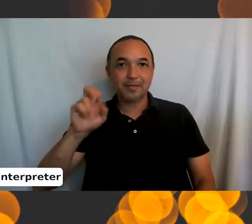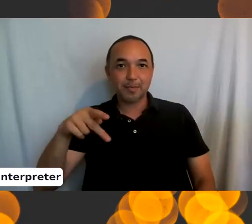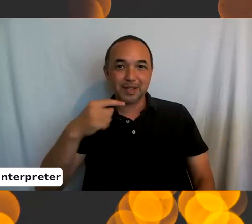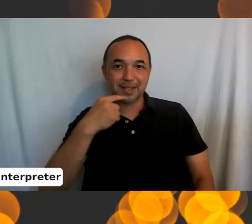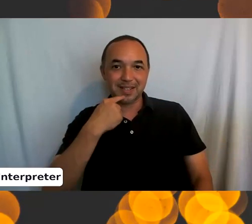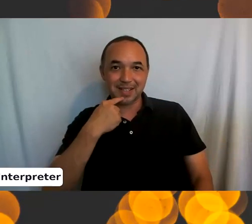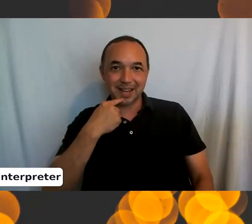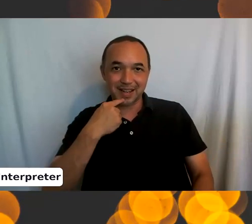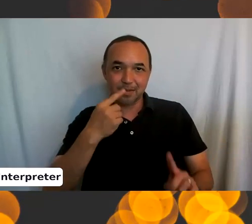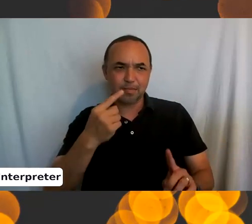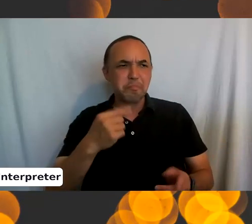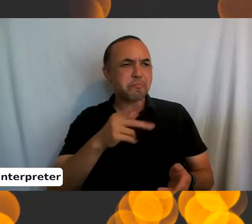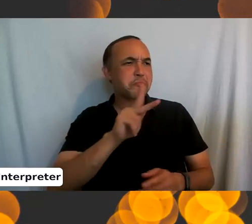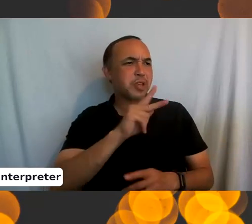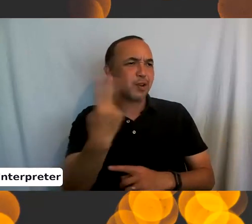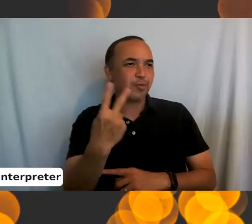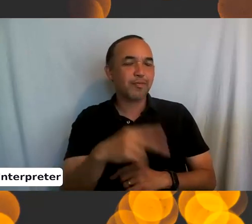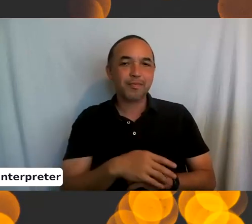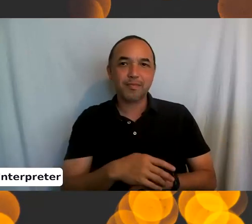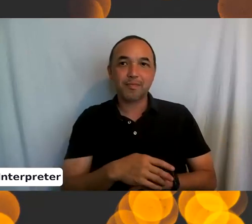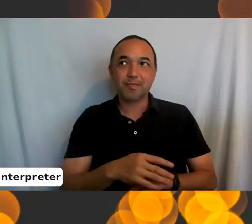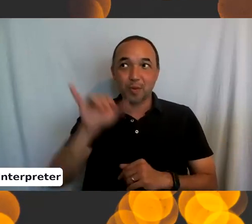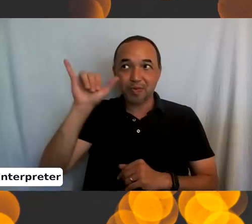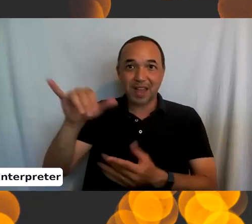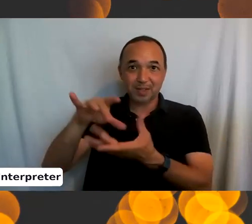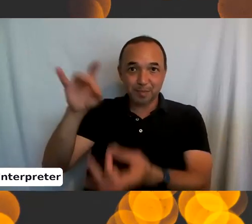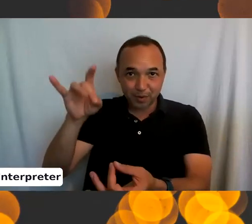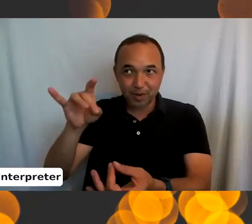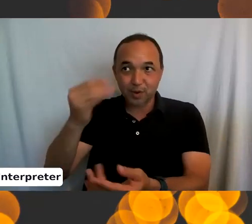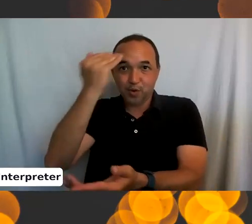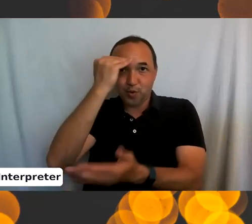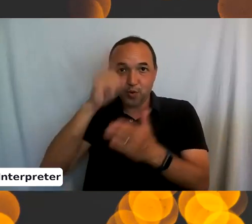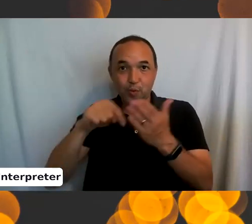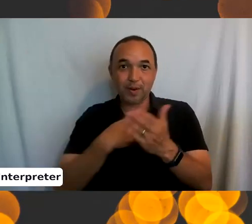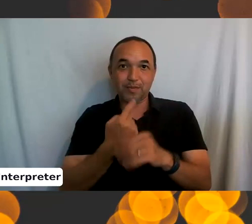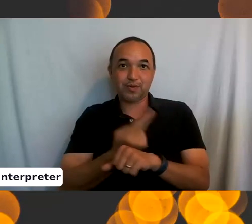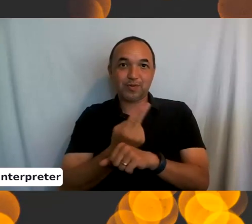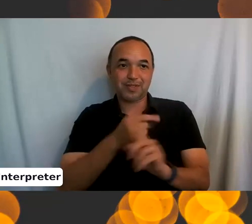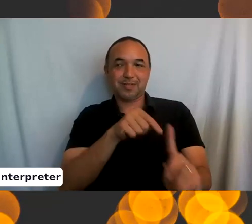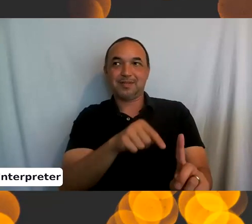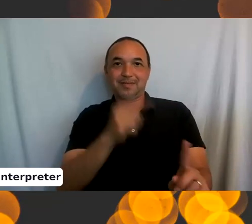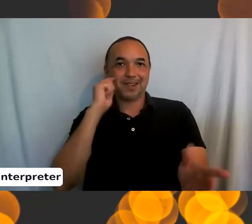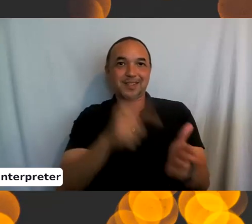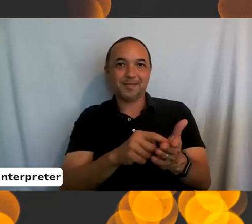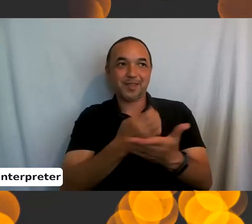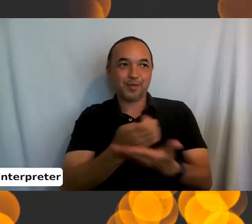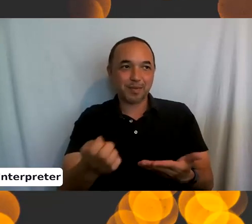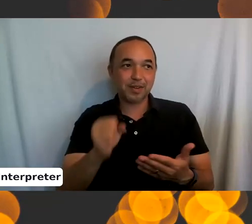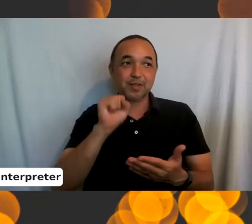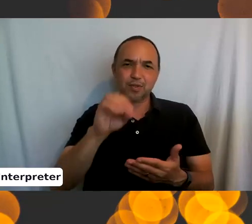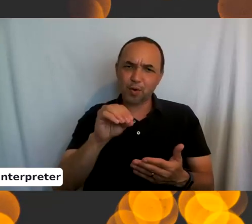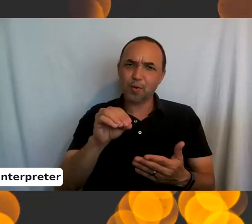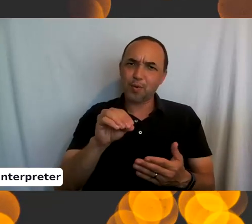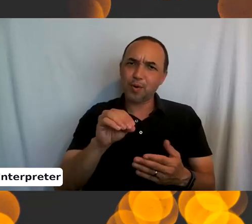say it, but they knew exactly what I was using. And so think outside the box, because with